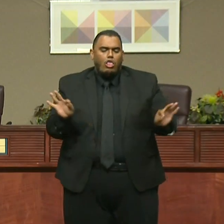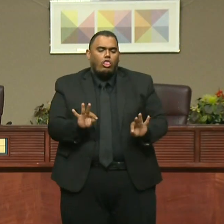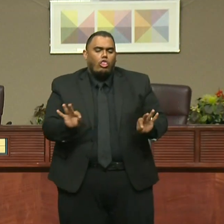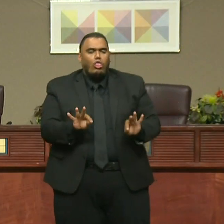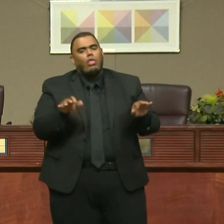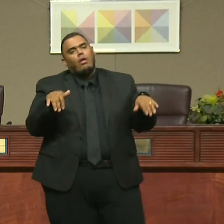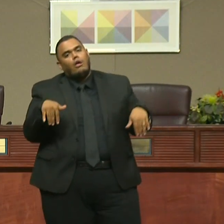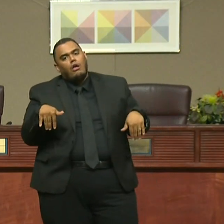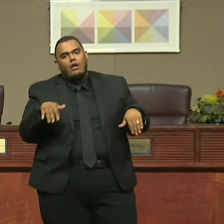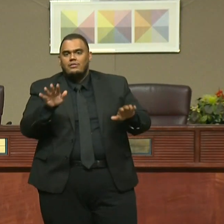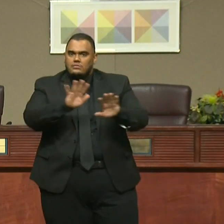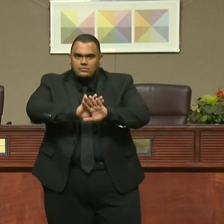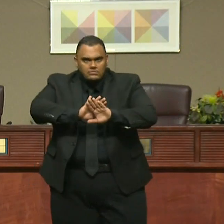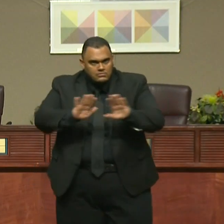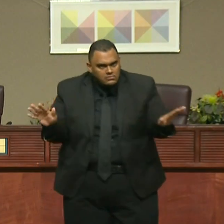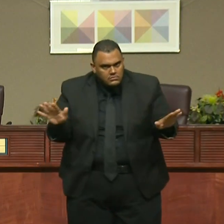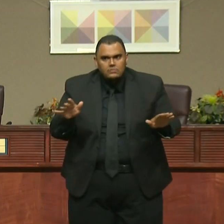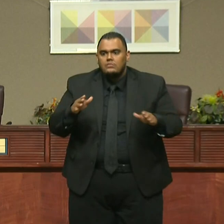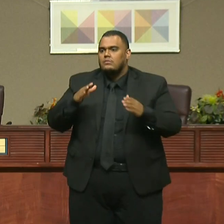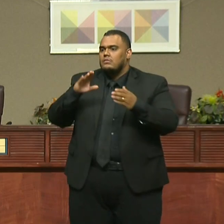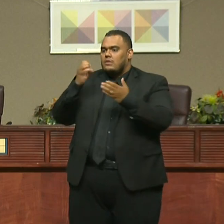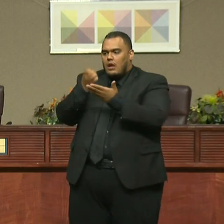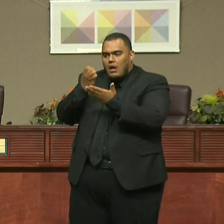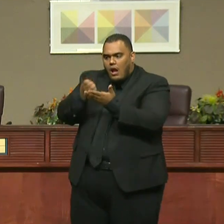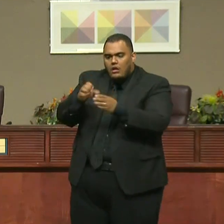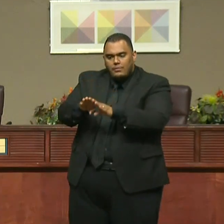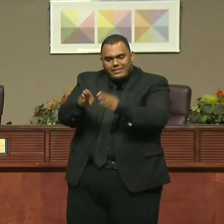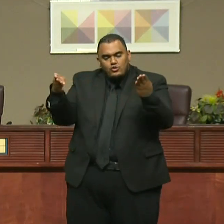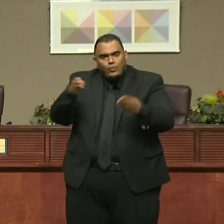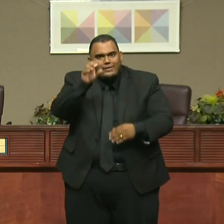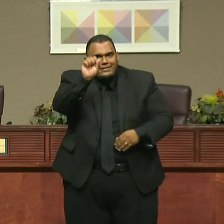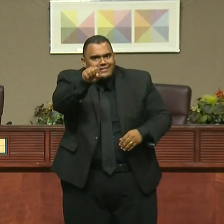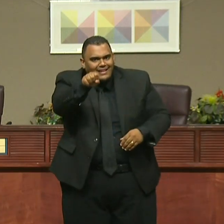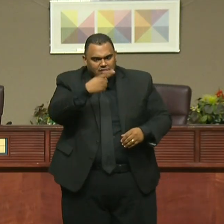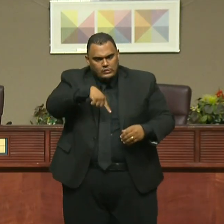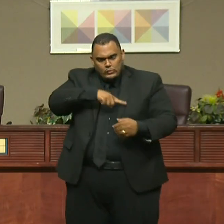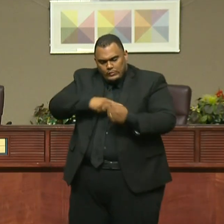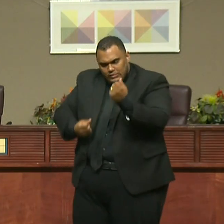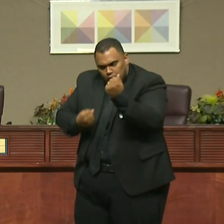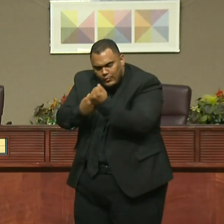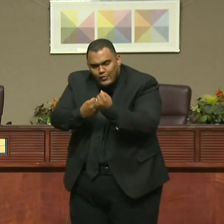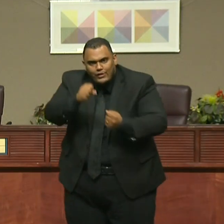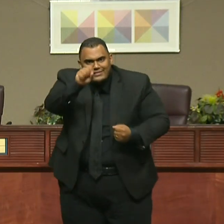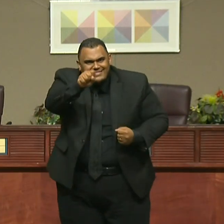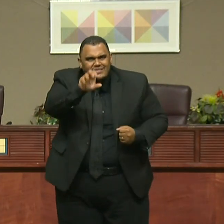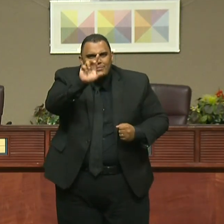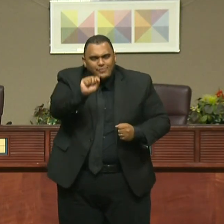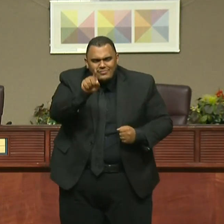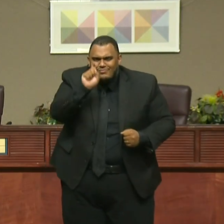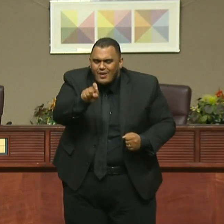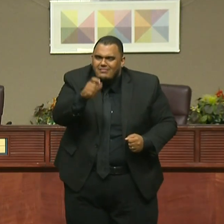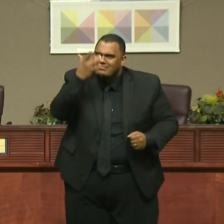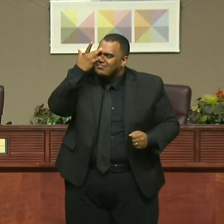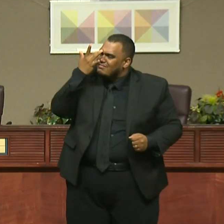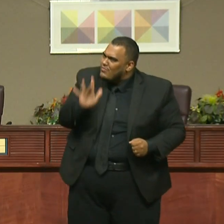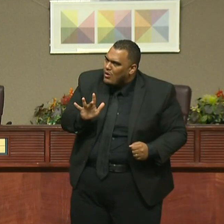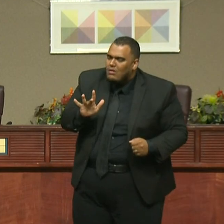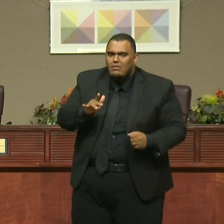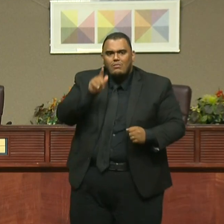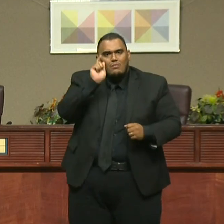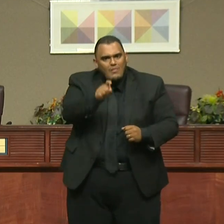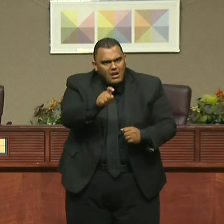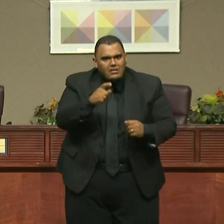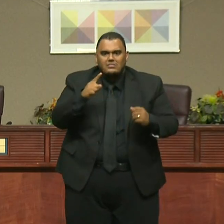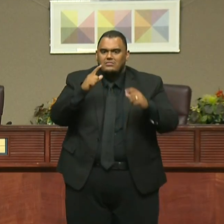opening, which we support. We have to do it in a smart way, step by step, and adhere to these measures.